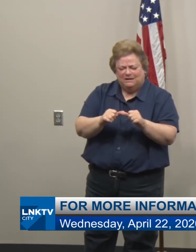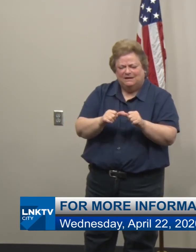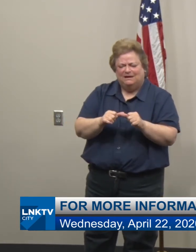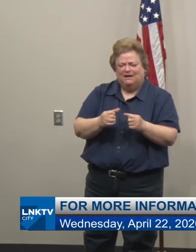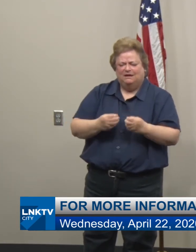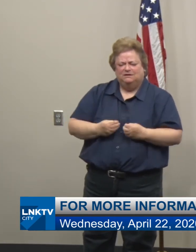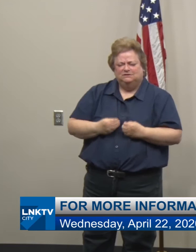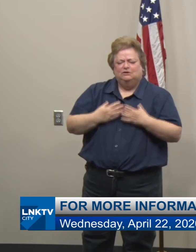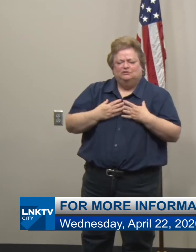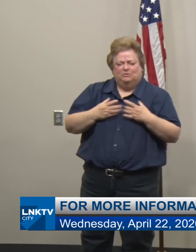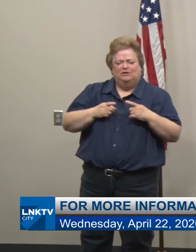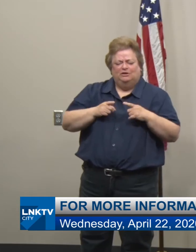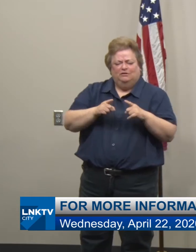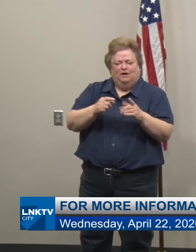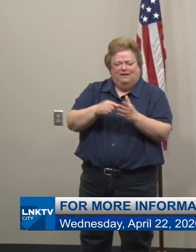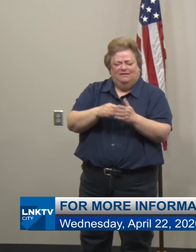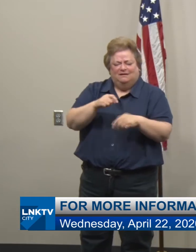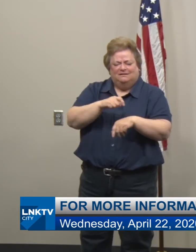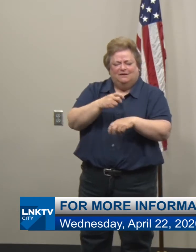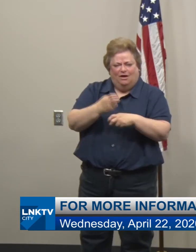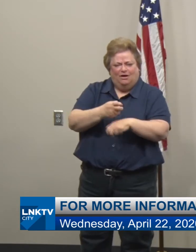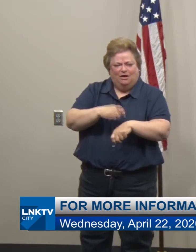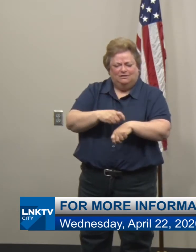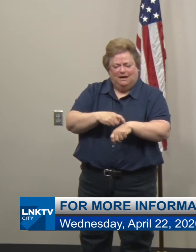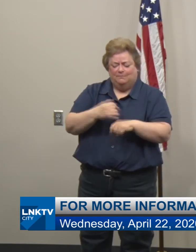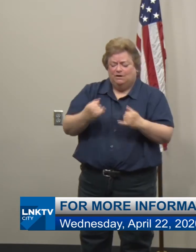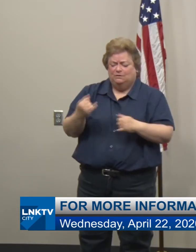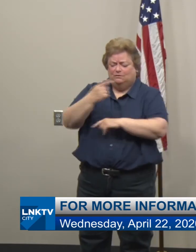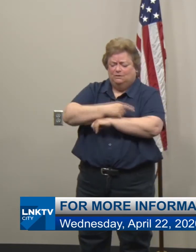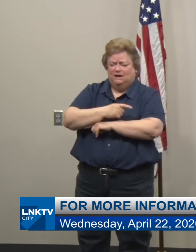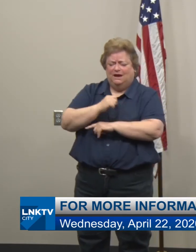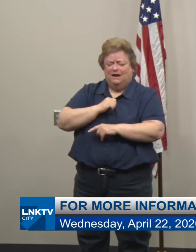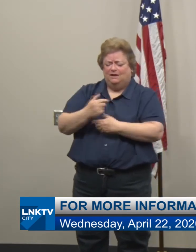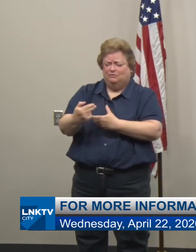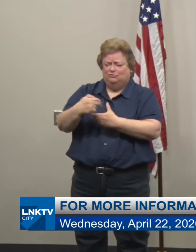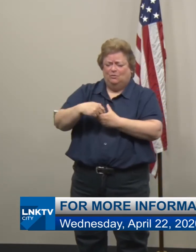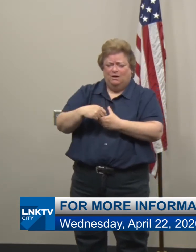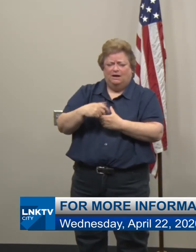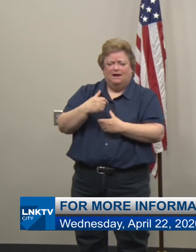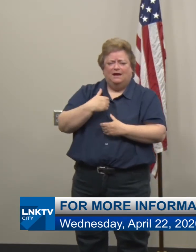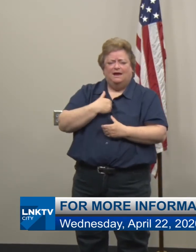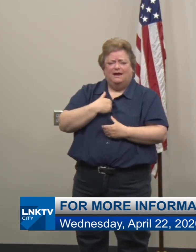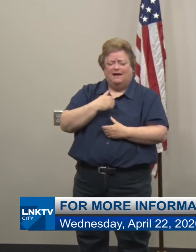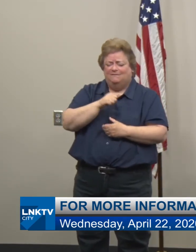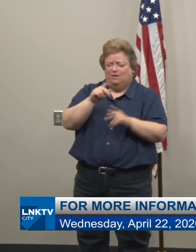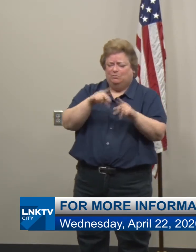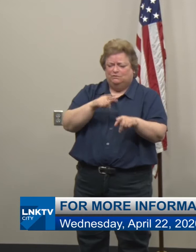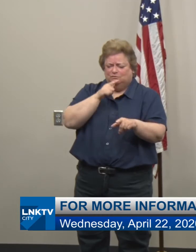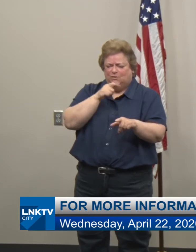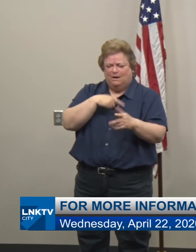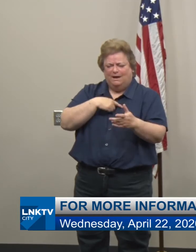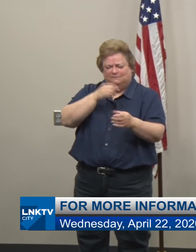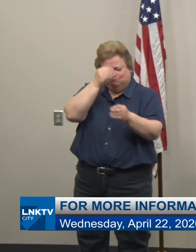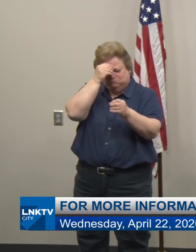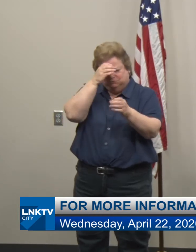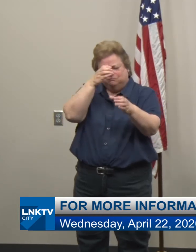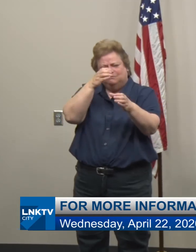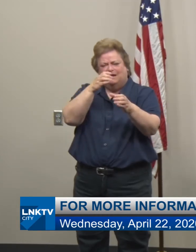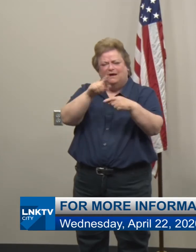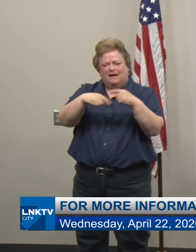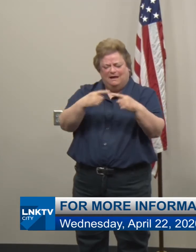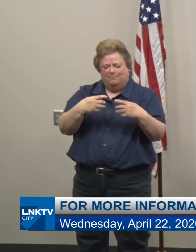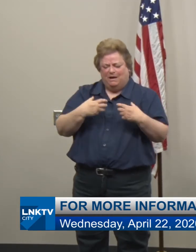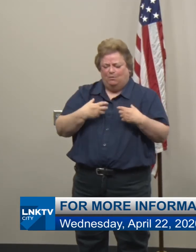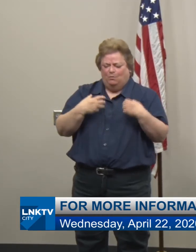this challenging time. I'm delighted to be joined today by someone who has a wealth of knowledge and experience when it comes to